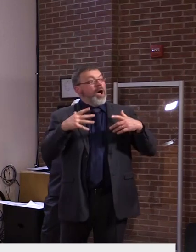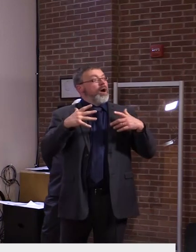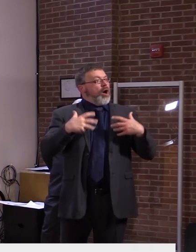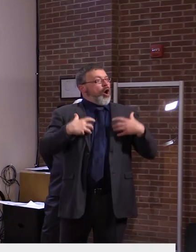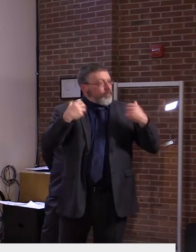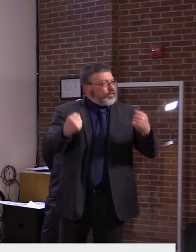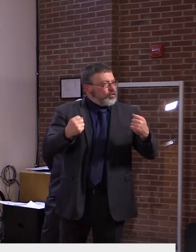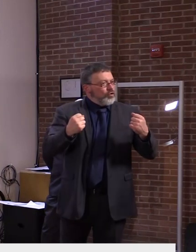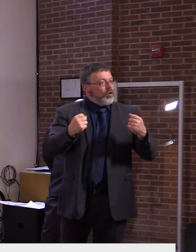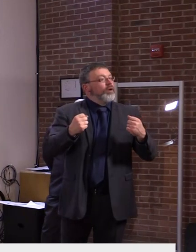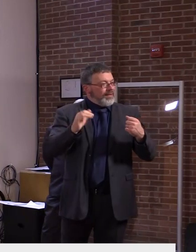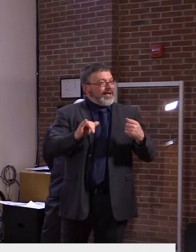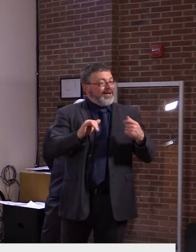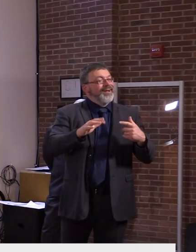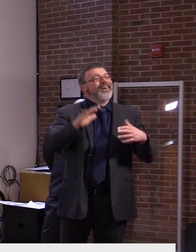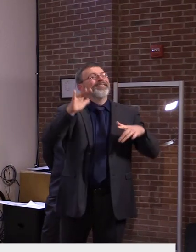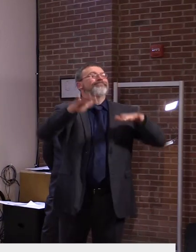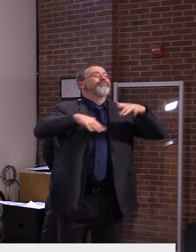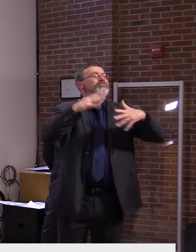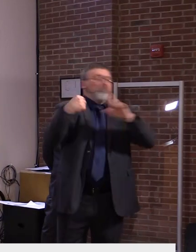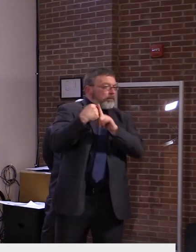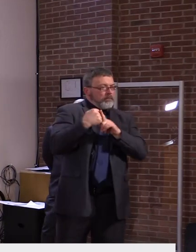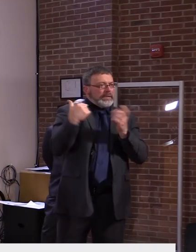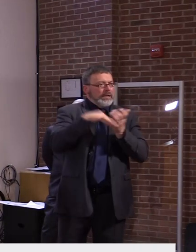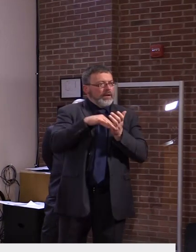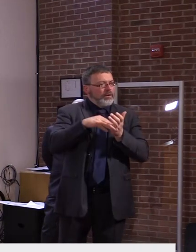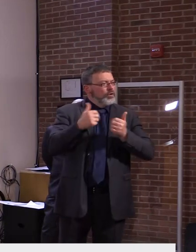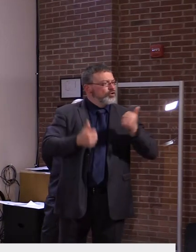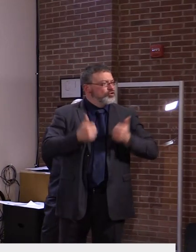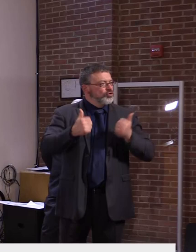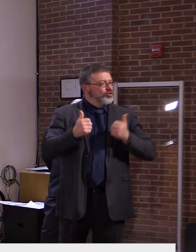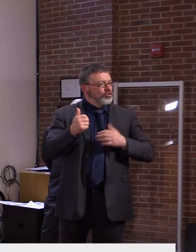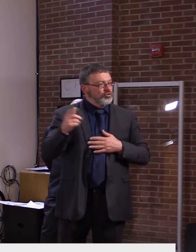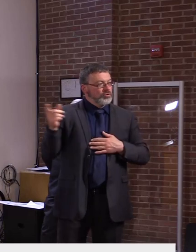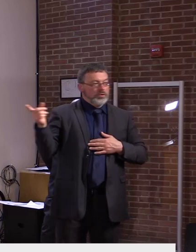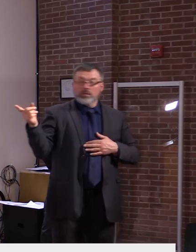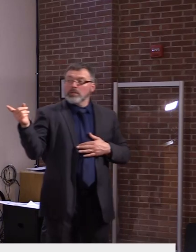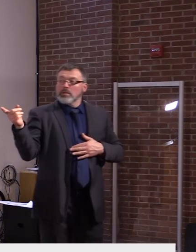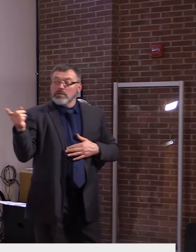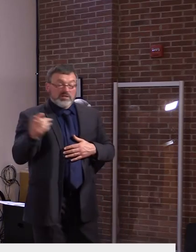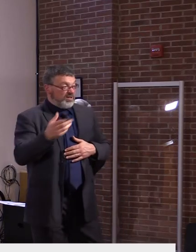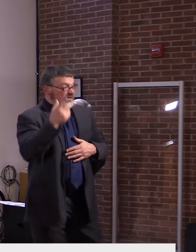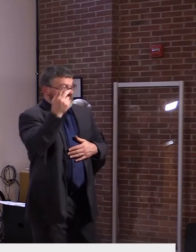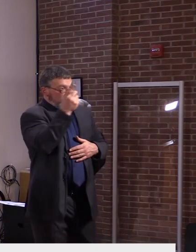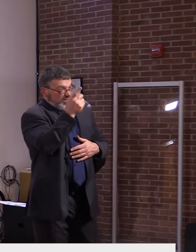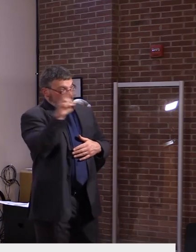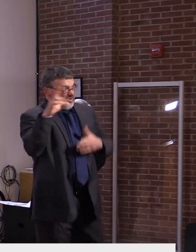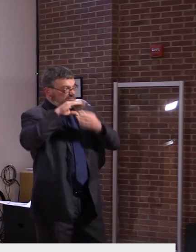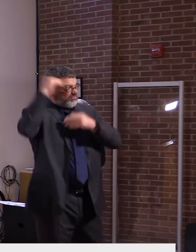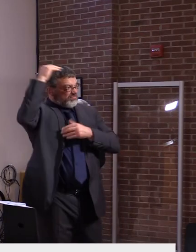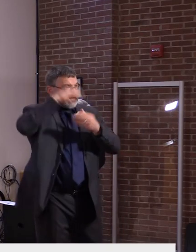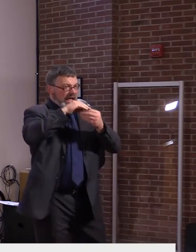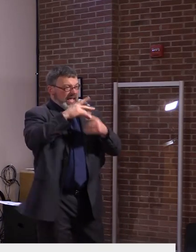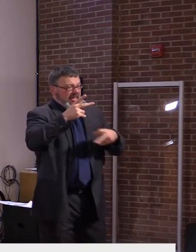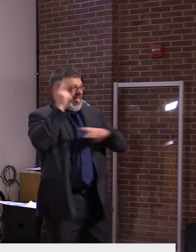times. Yeah, I don't think I'd have to qualify it with the word really sick. I would just say